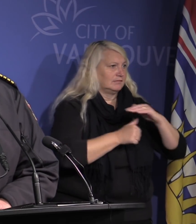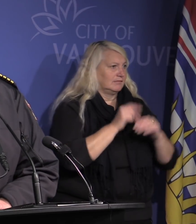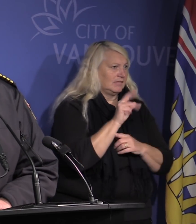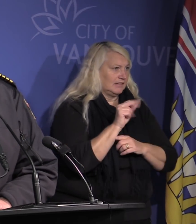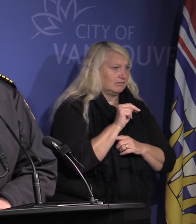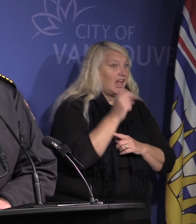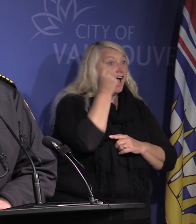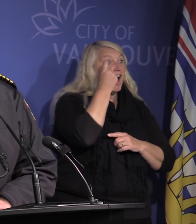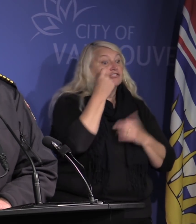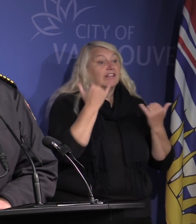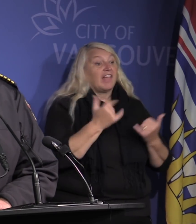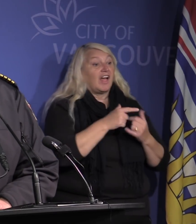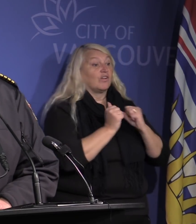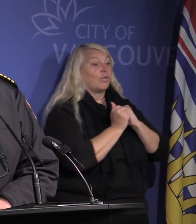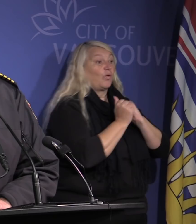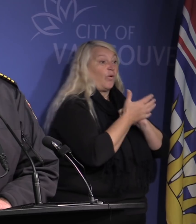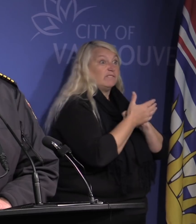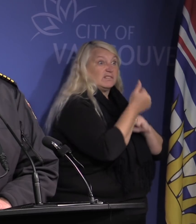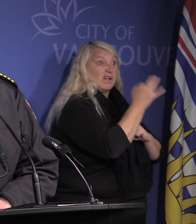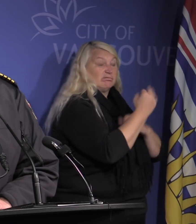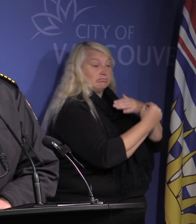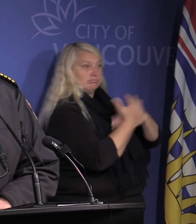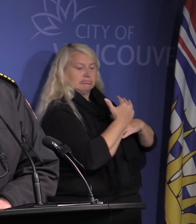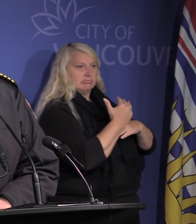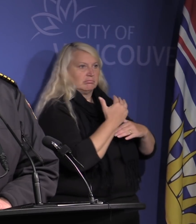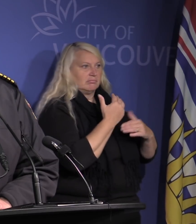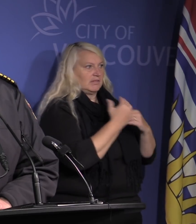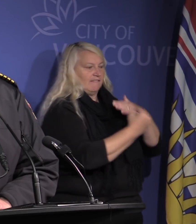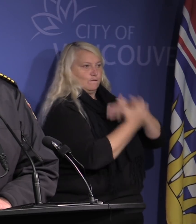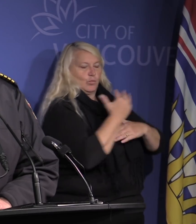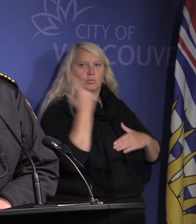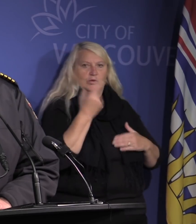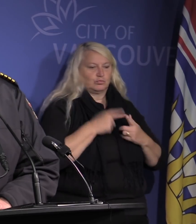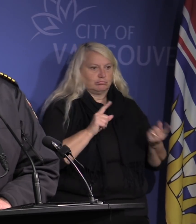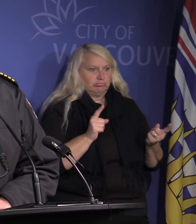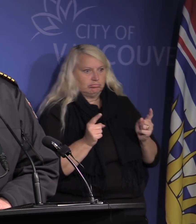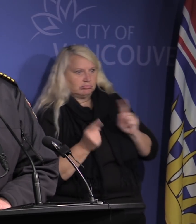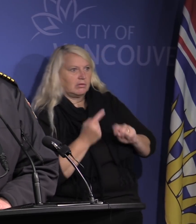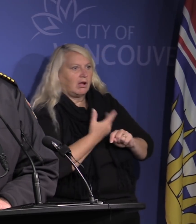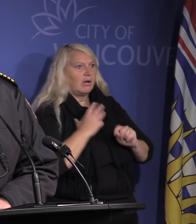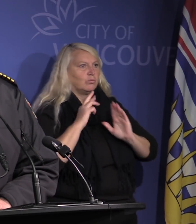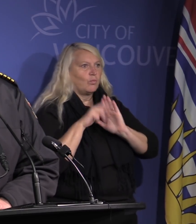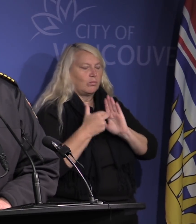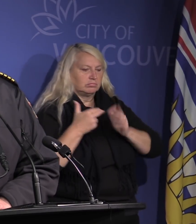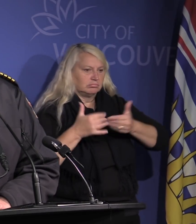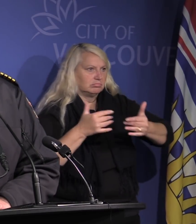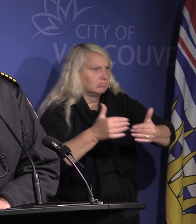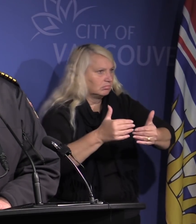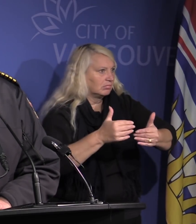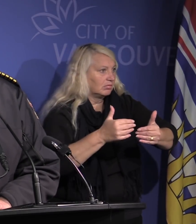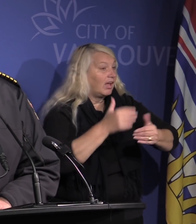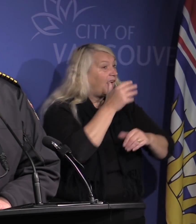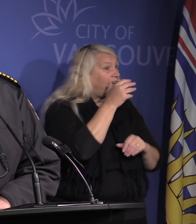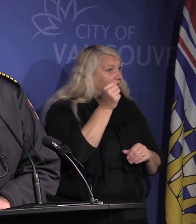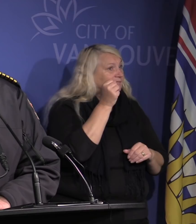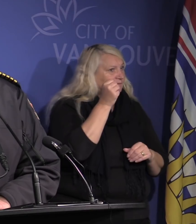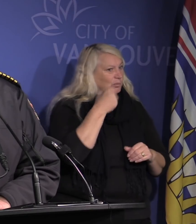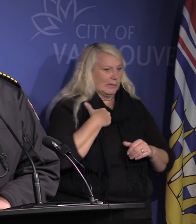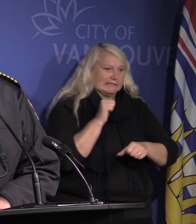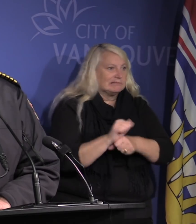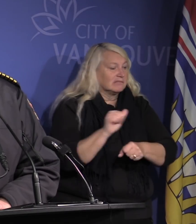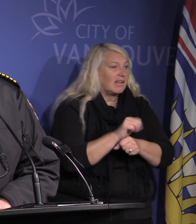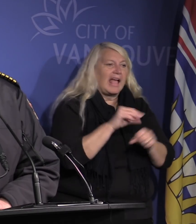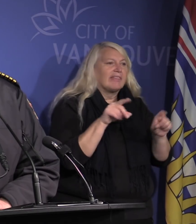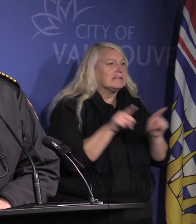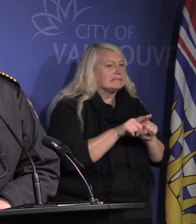ways that COVID-19 is making us serve. And of course, in all the other ways that we always